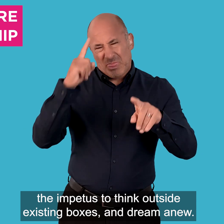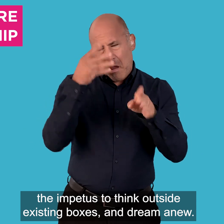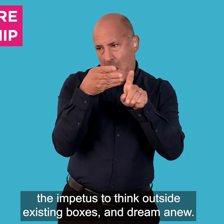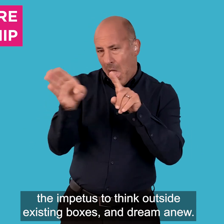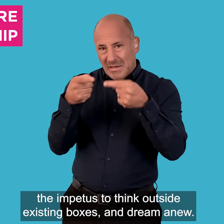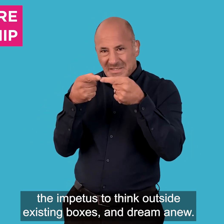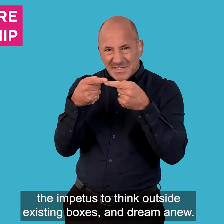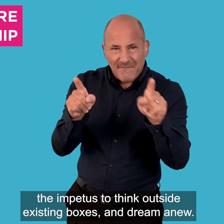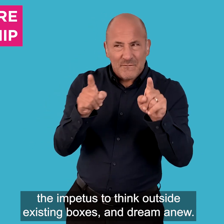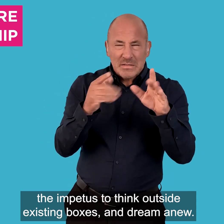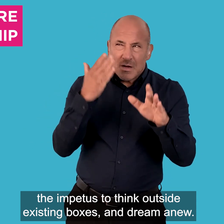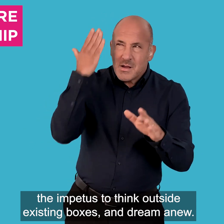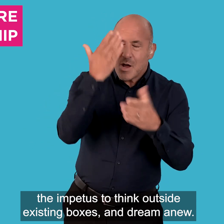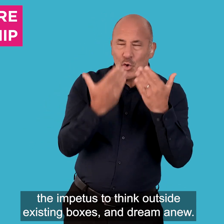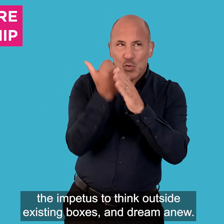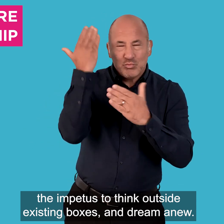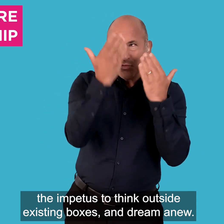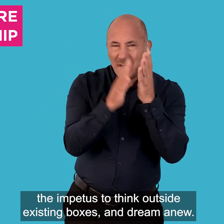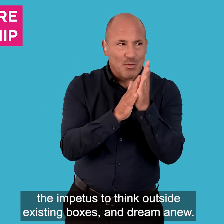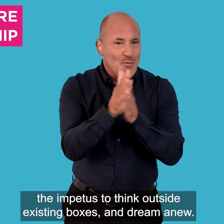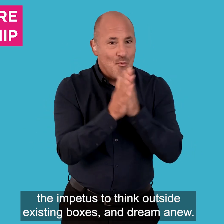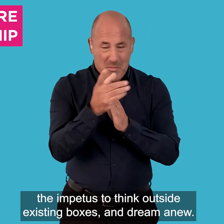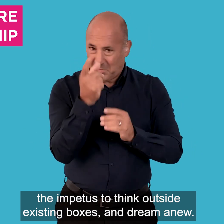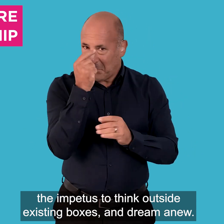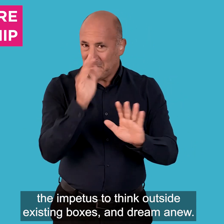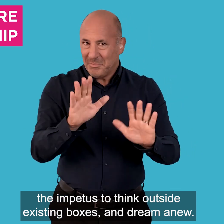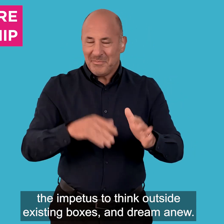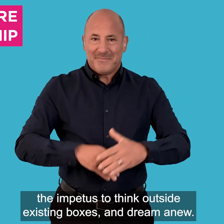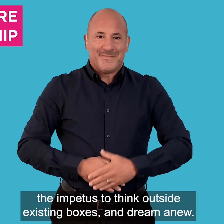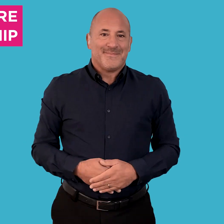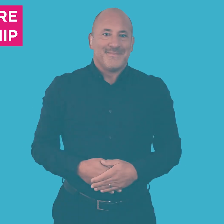The impetus to think outside existing boxes and dream anew.